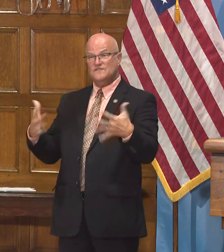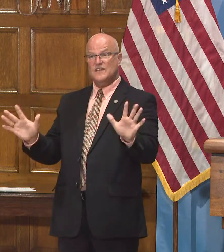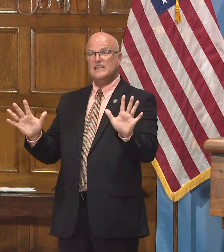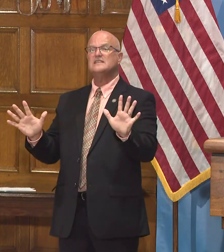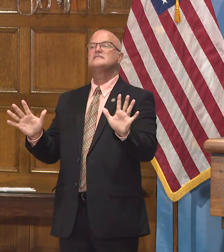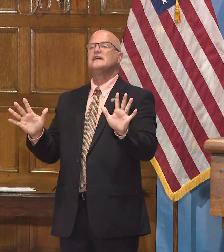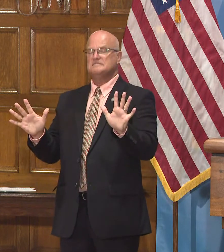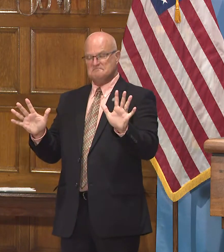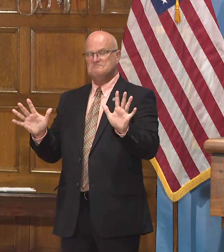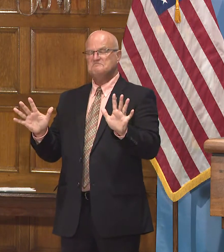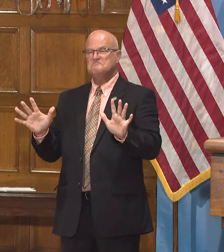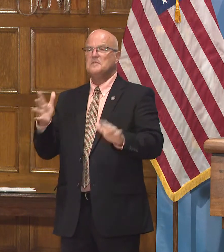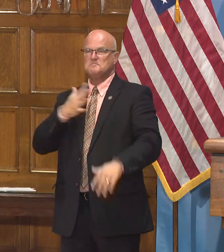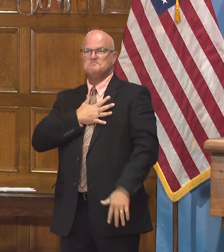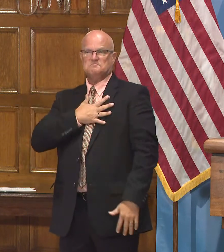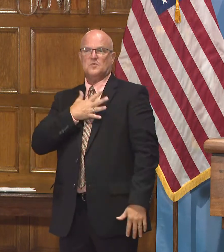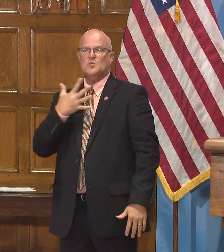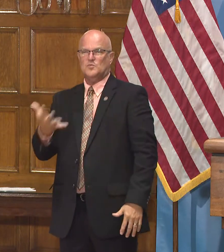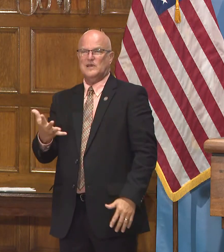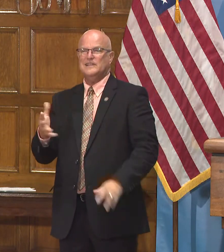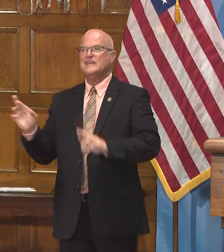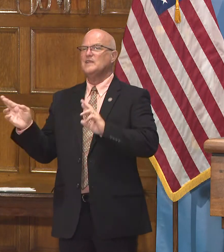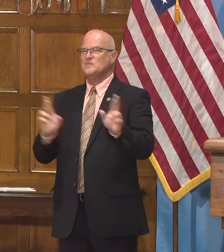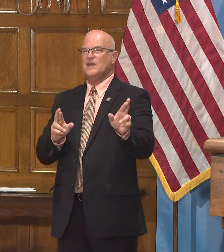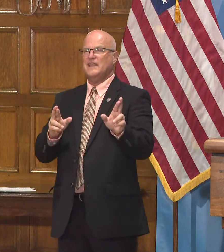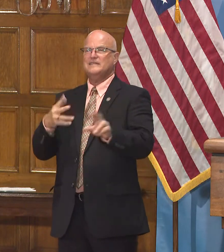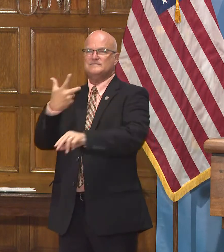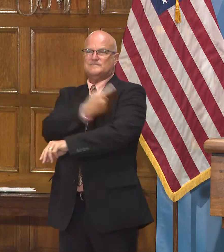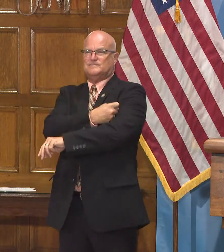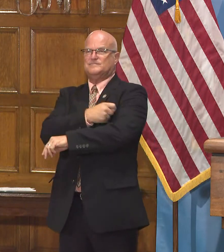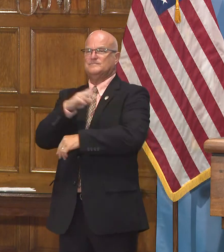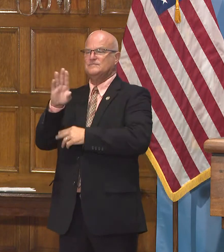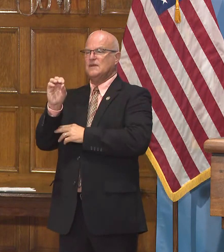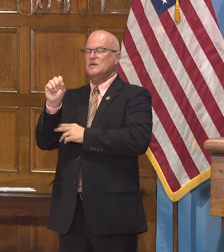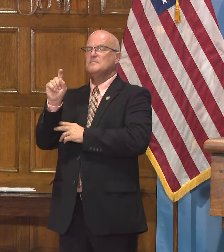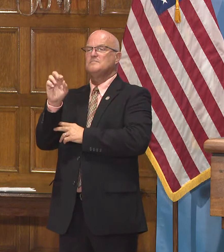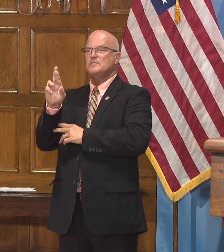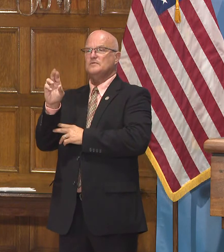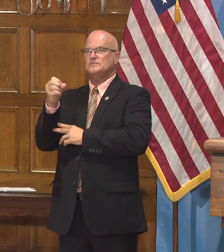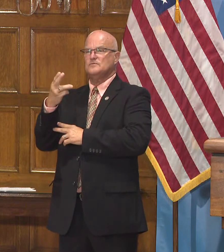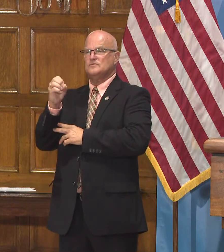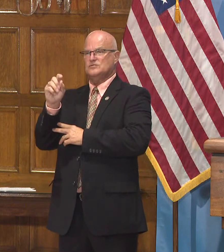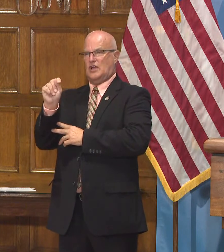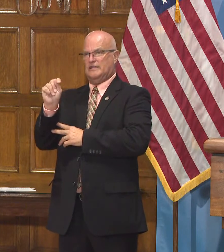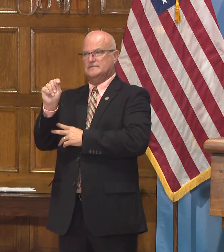that they will be more than willing and ready to get the booster shot. Dr. Romero?